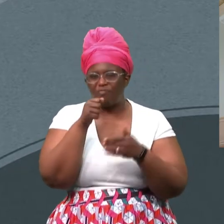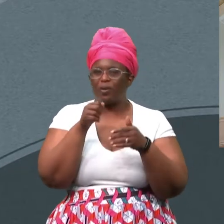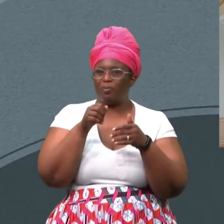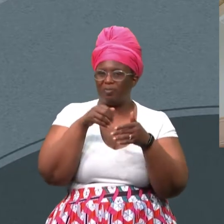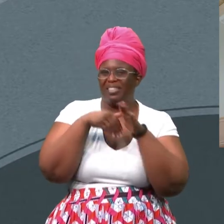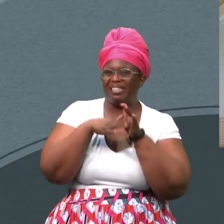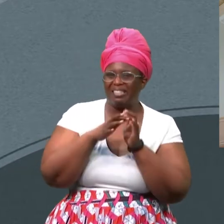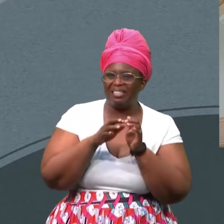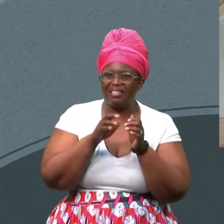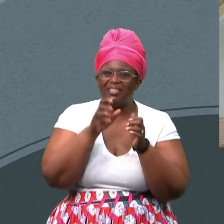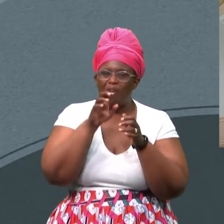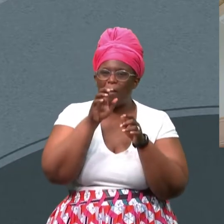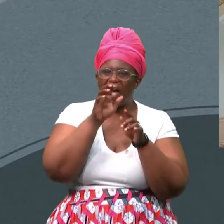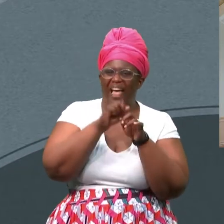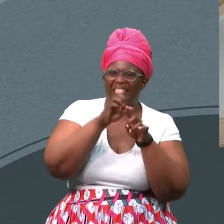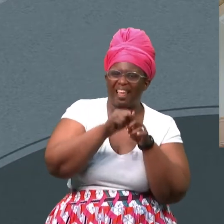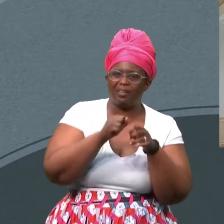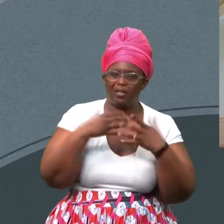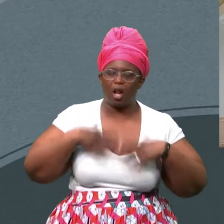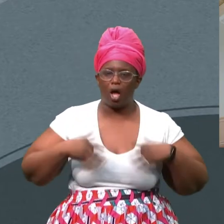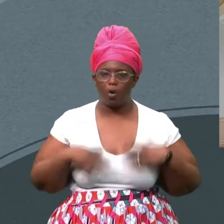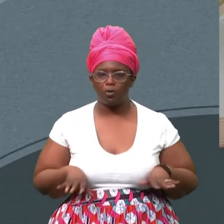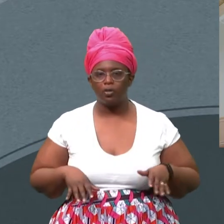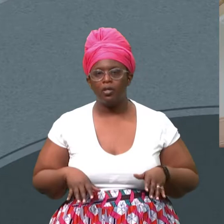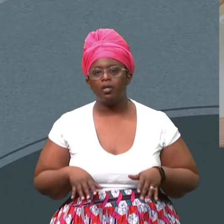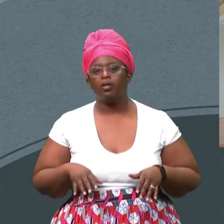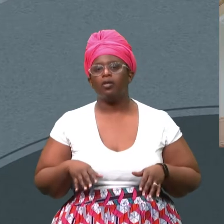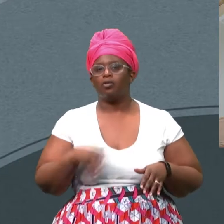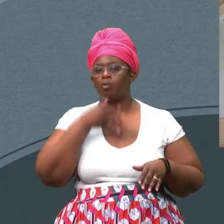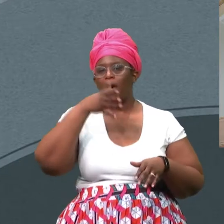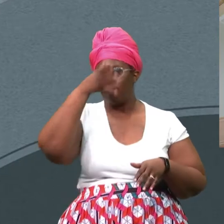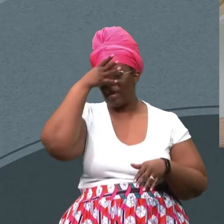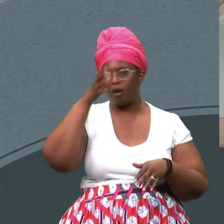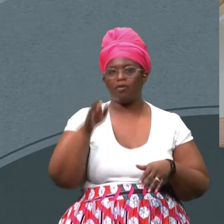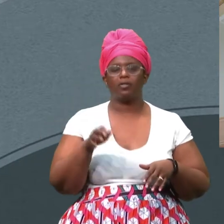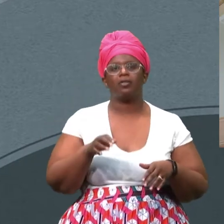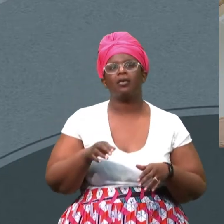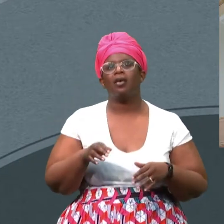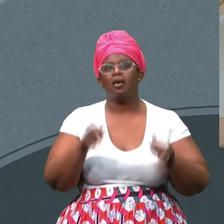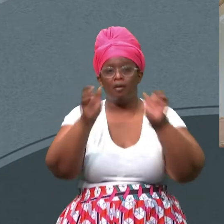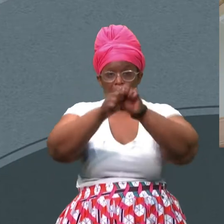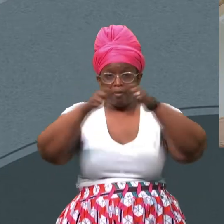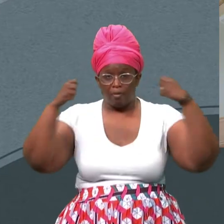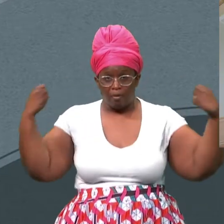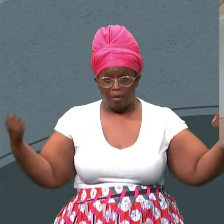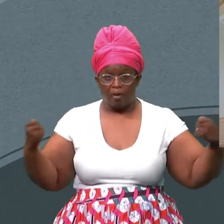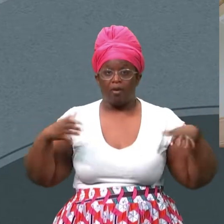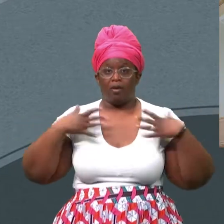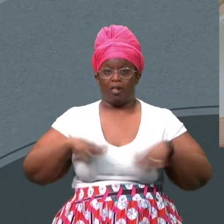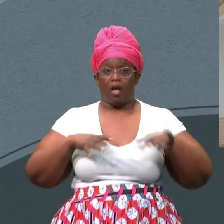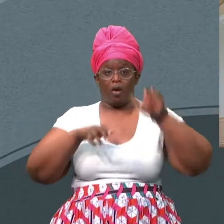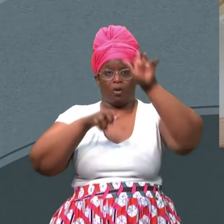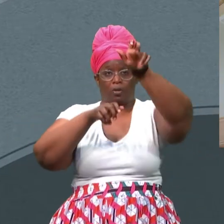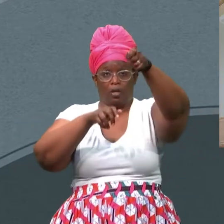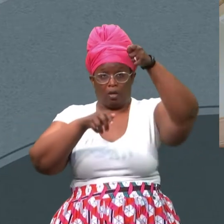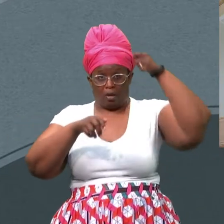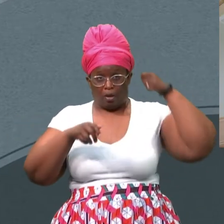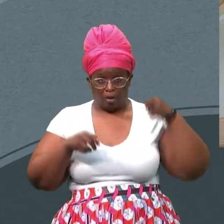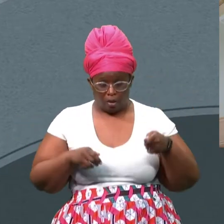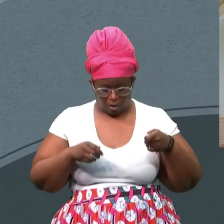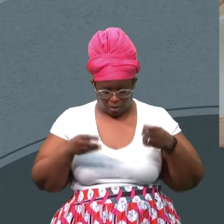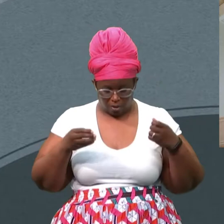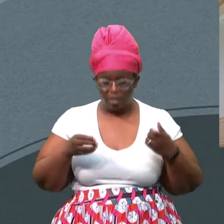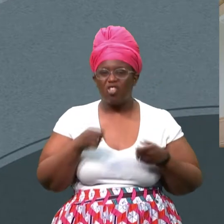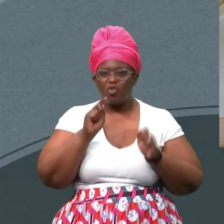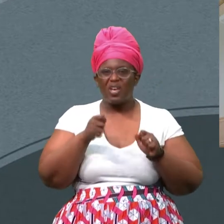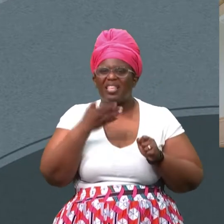clothes in there, when they pulled their clothes out, you could smell, I'm going somewhere, the aroma of cedar